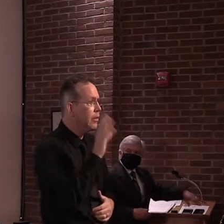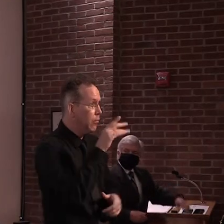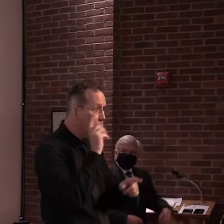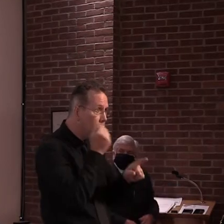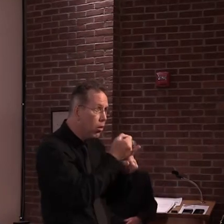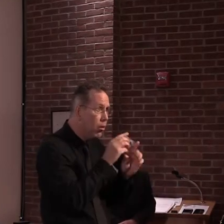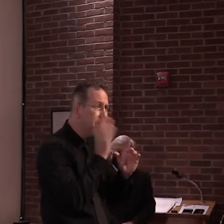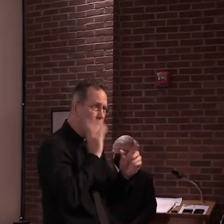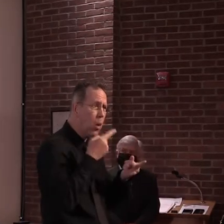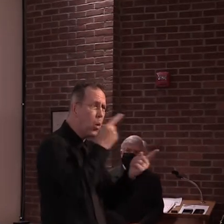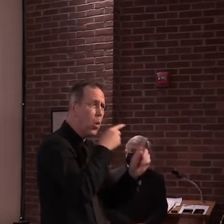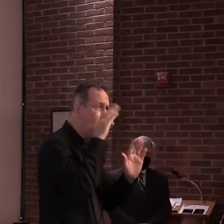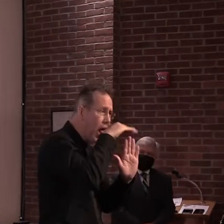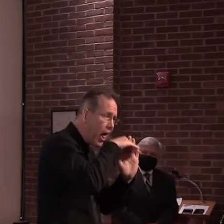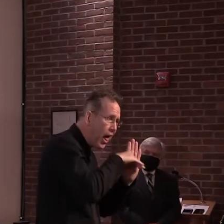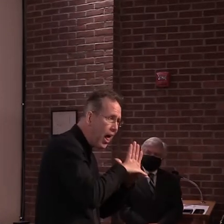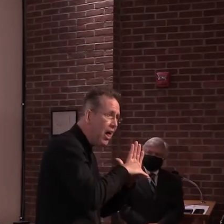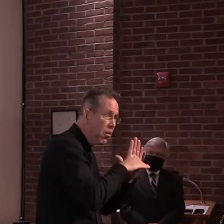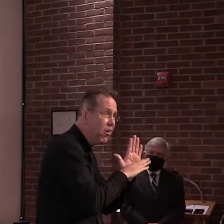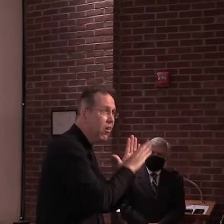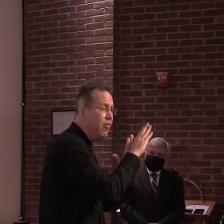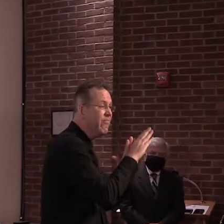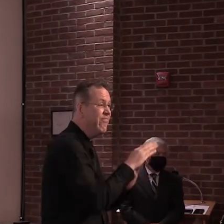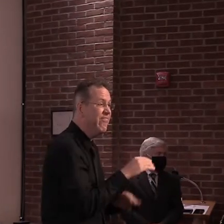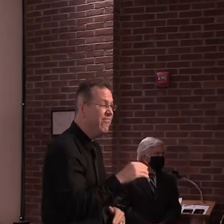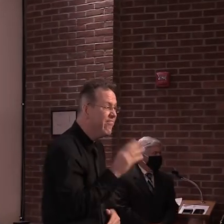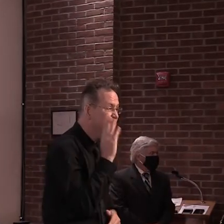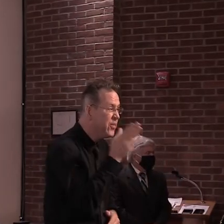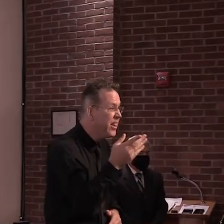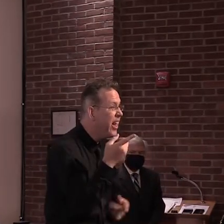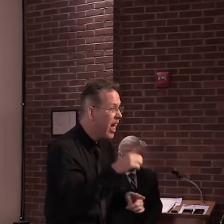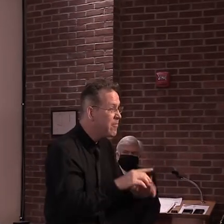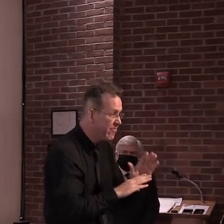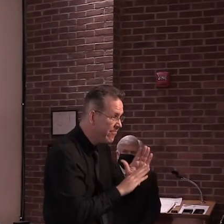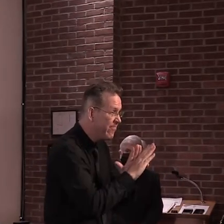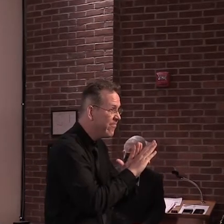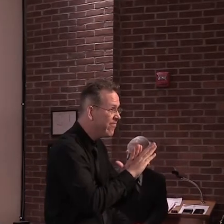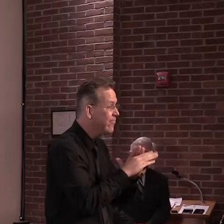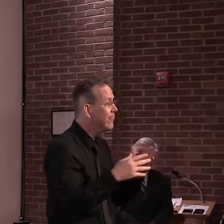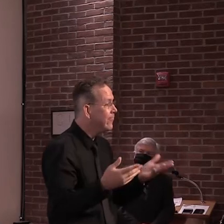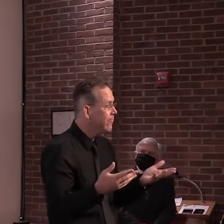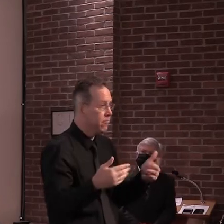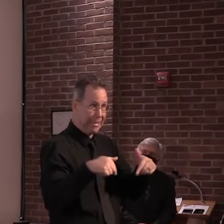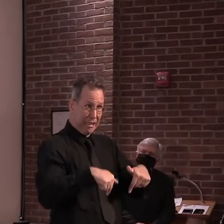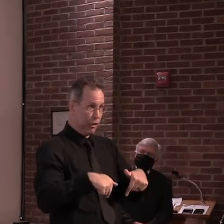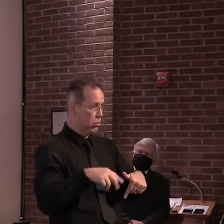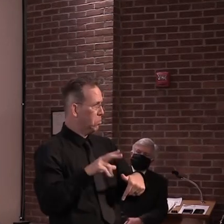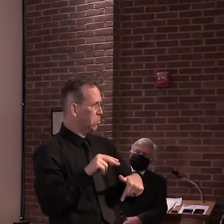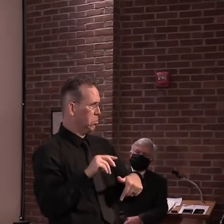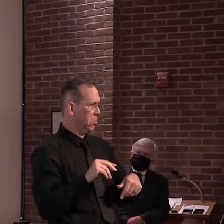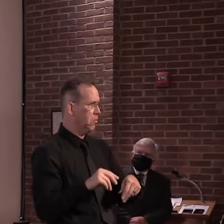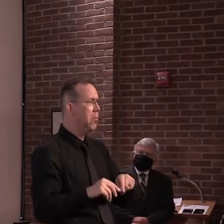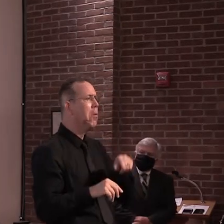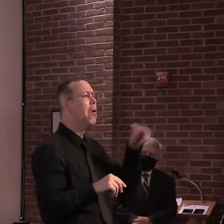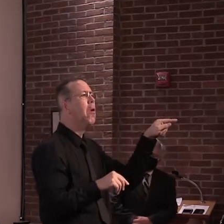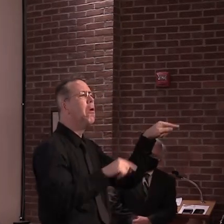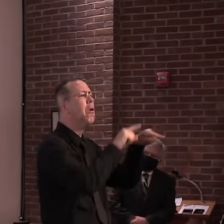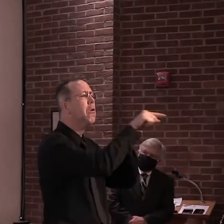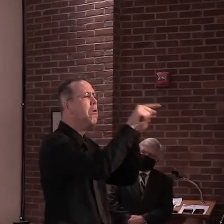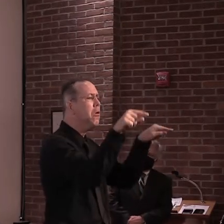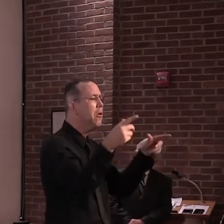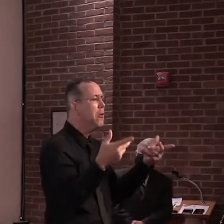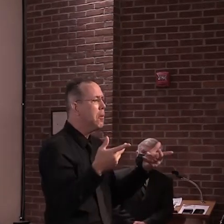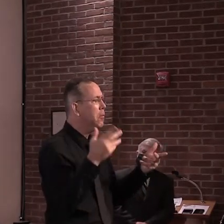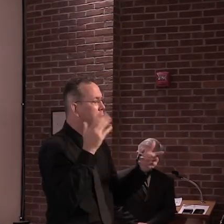yes. But is this the resurgence? I don't think so. You know, most experts in public health and in the field